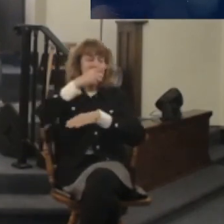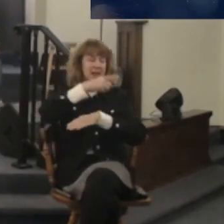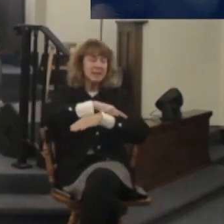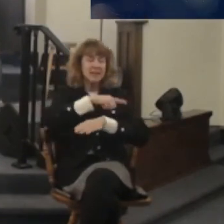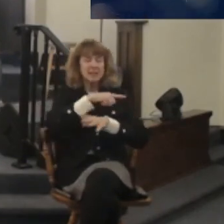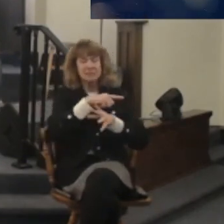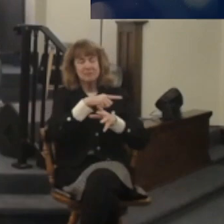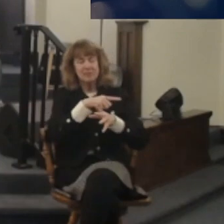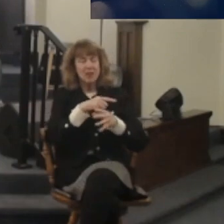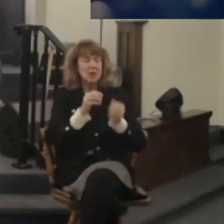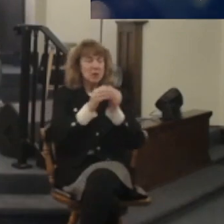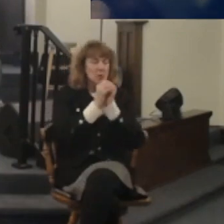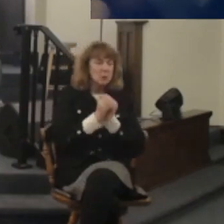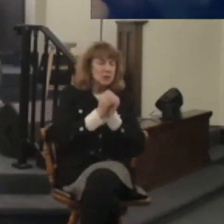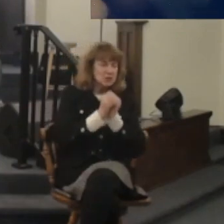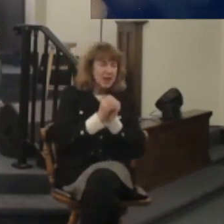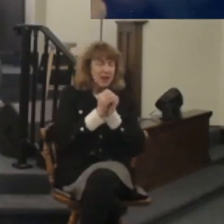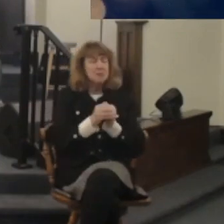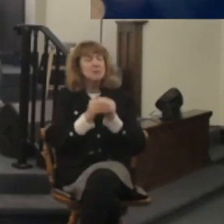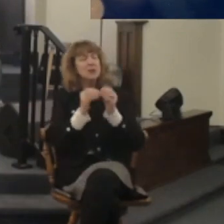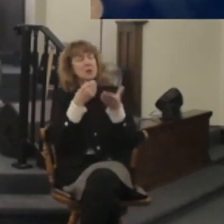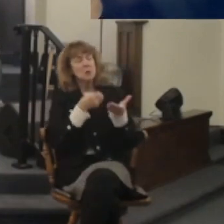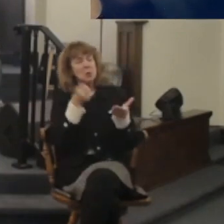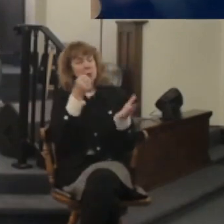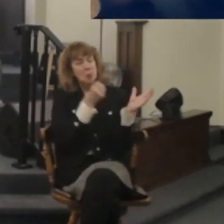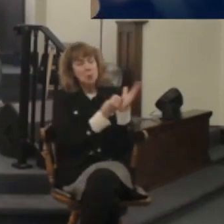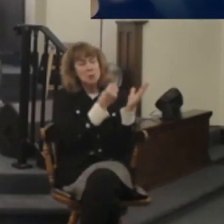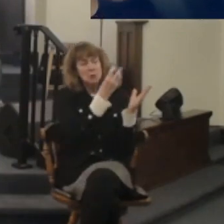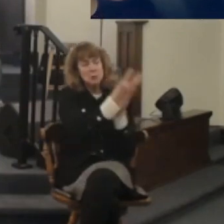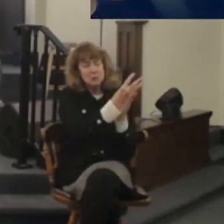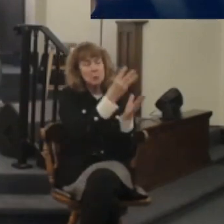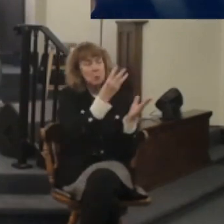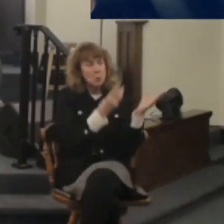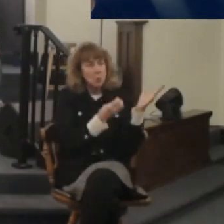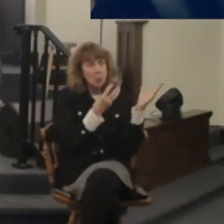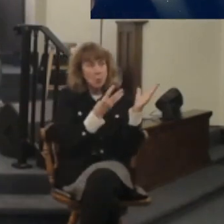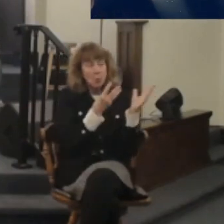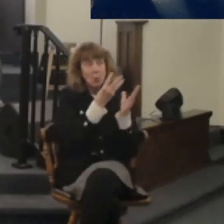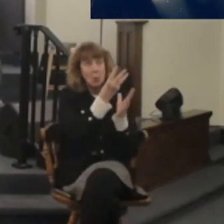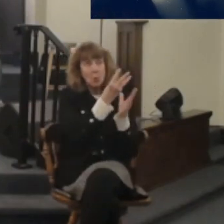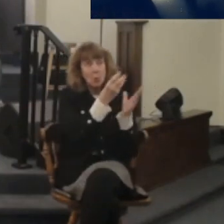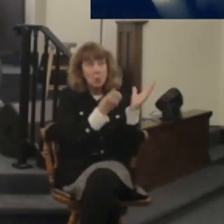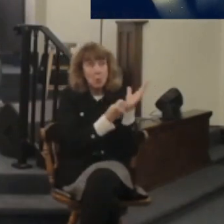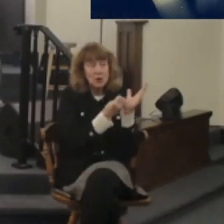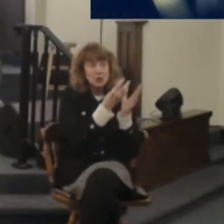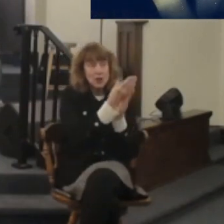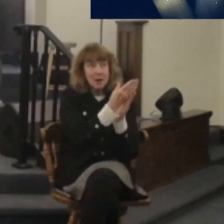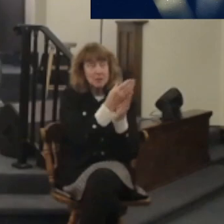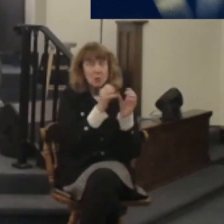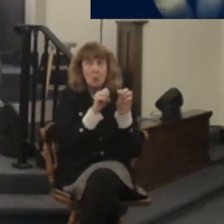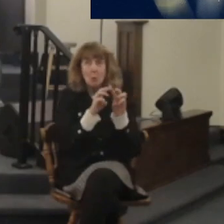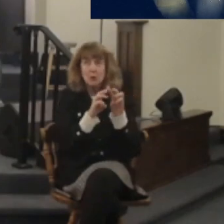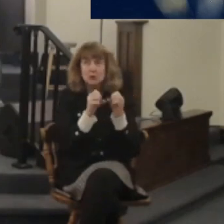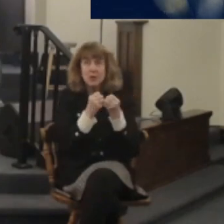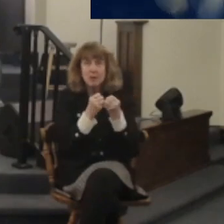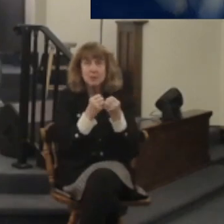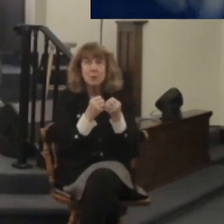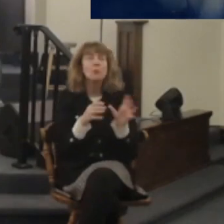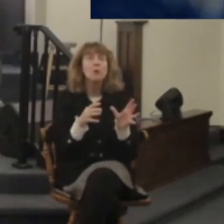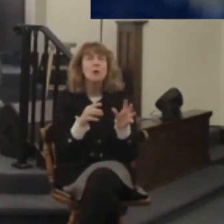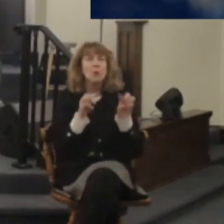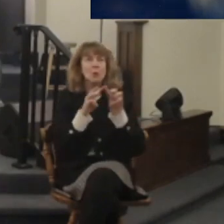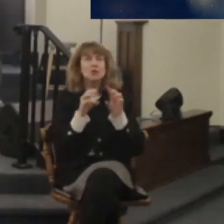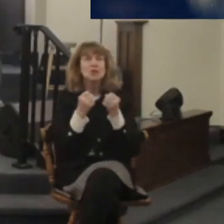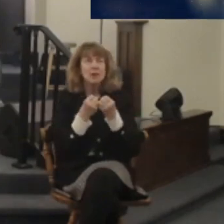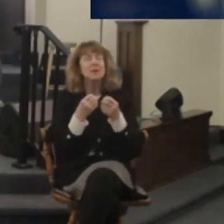concert slash fun event, and that'll be March 4th. And if you'd like to sponsor a youth, we are asking folks, if they want